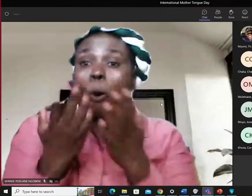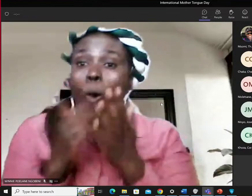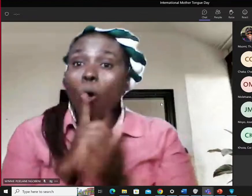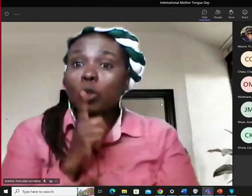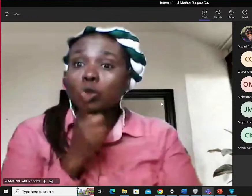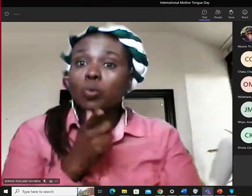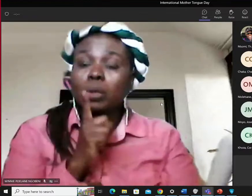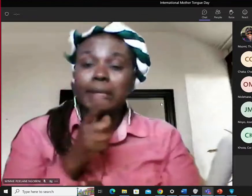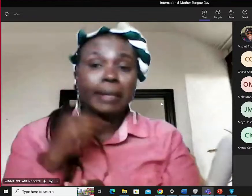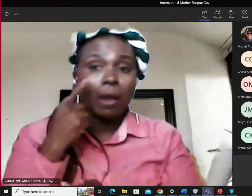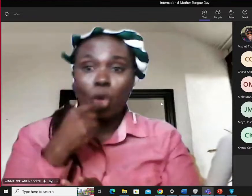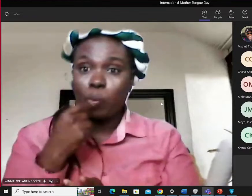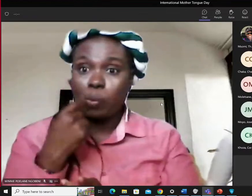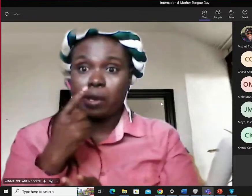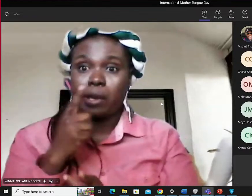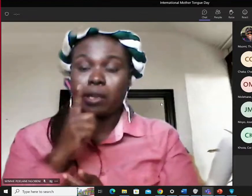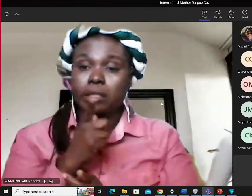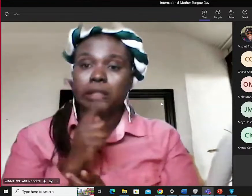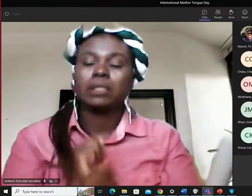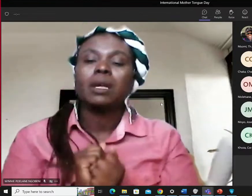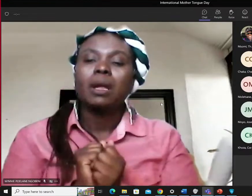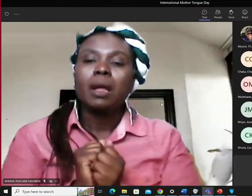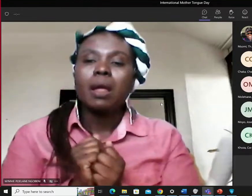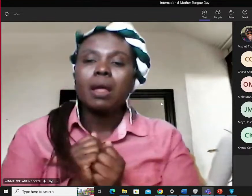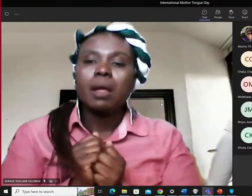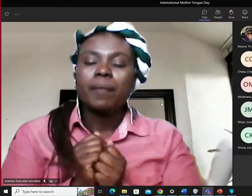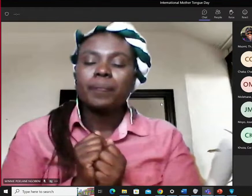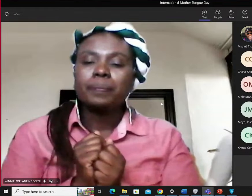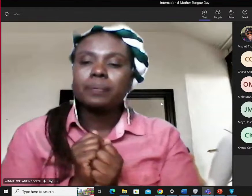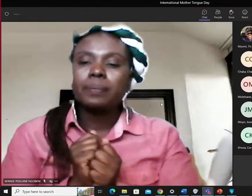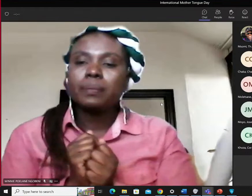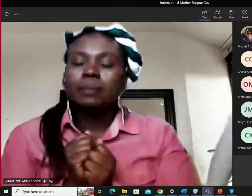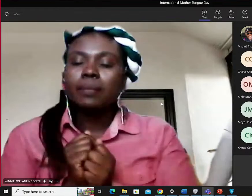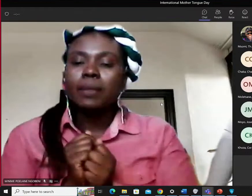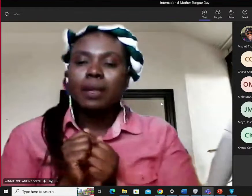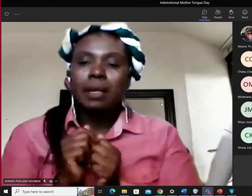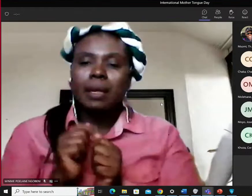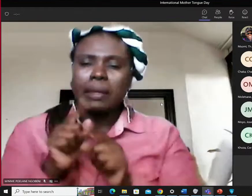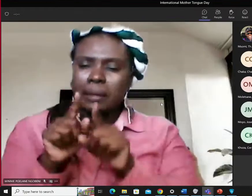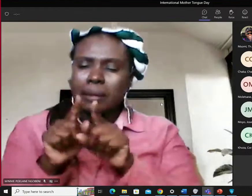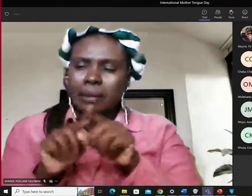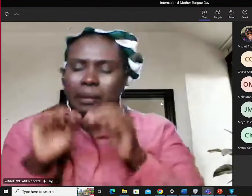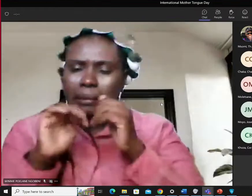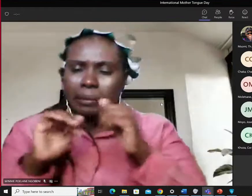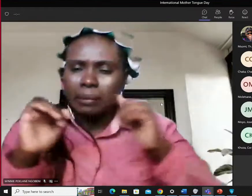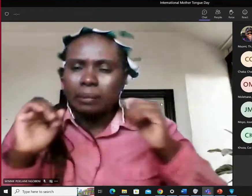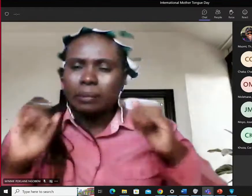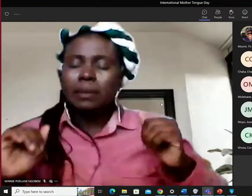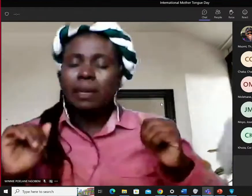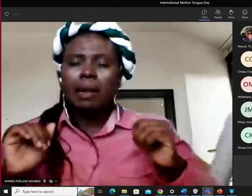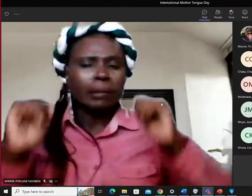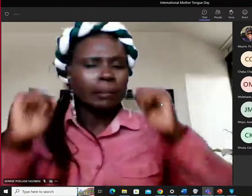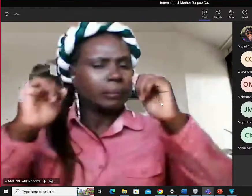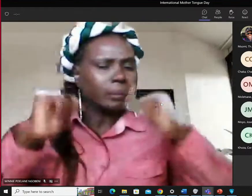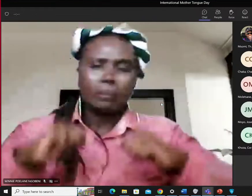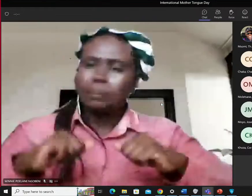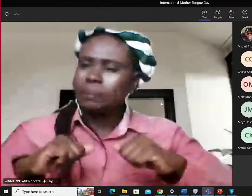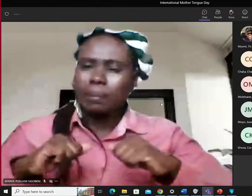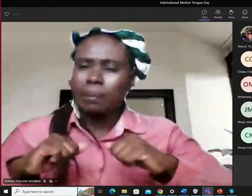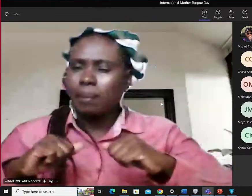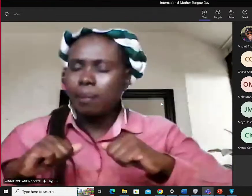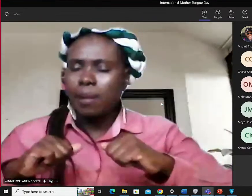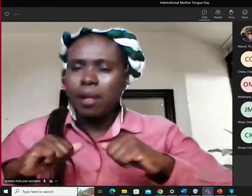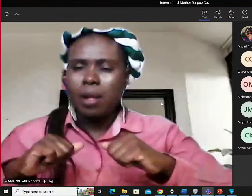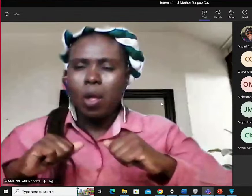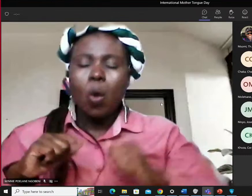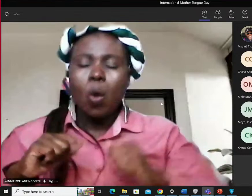reading. Educators start to fight and disagree with one another about what is the